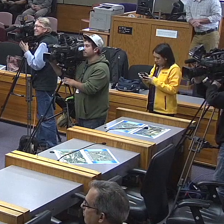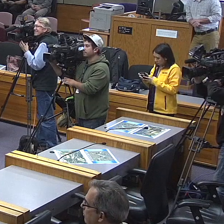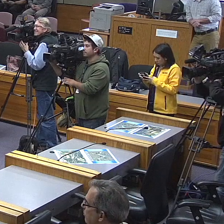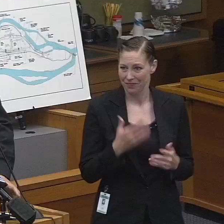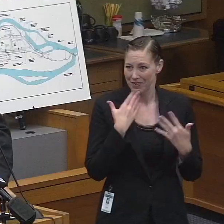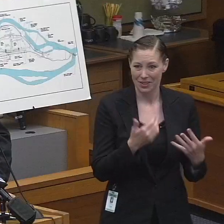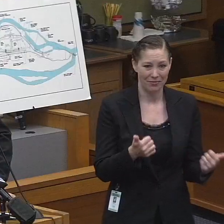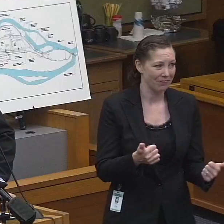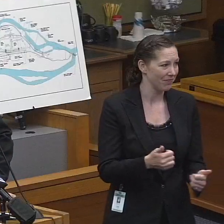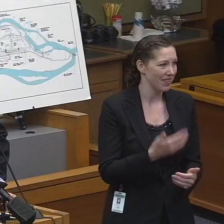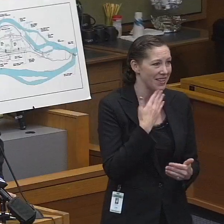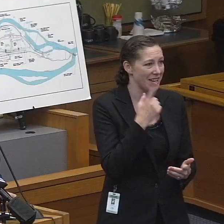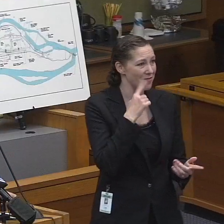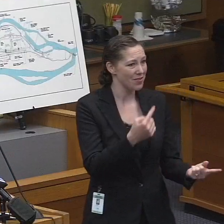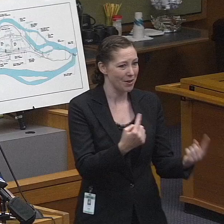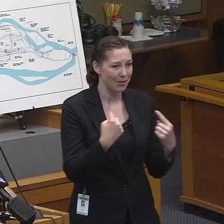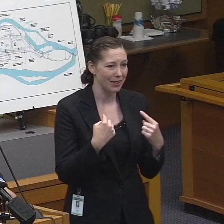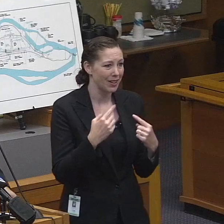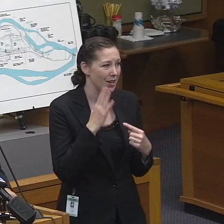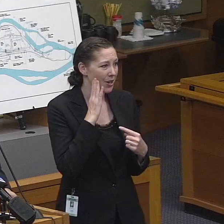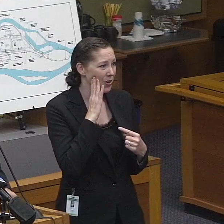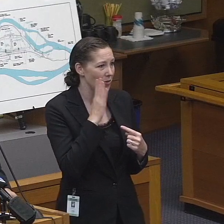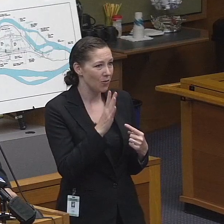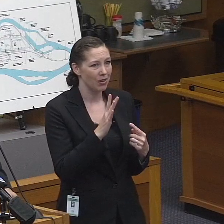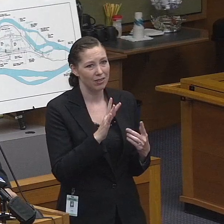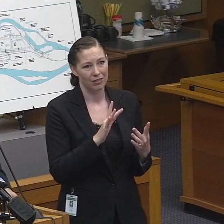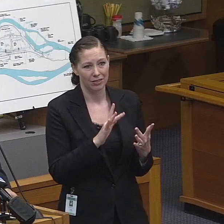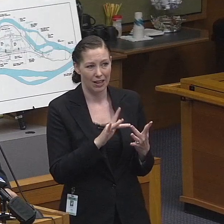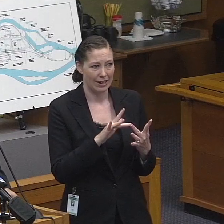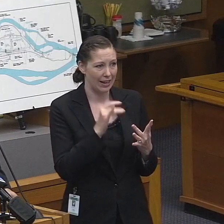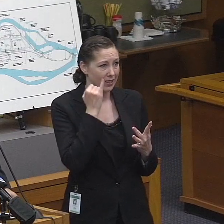Okay. Thanks for coming, and we'll be reaching out if we've got